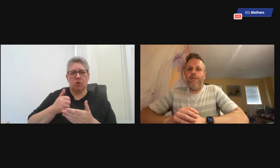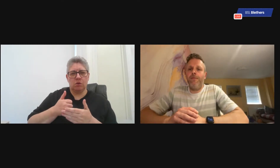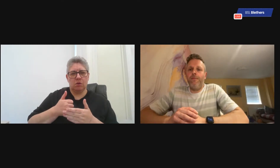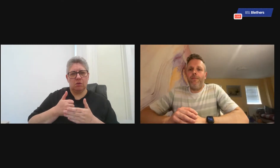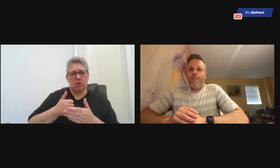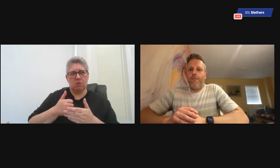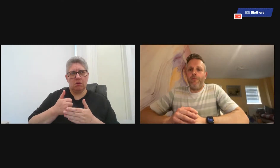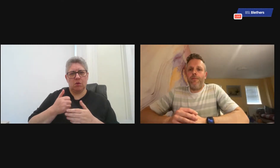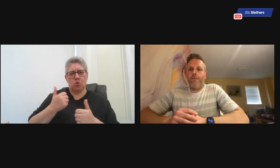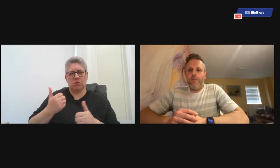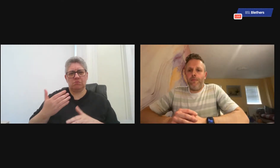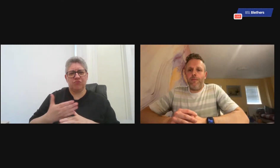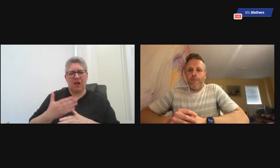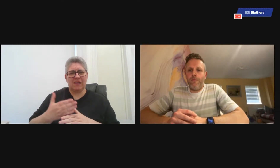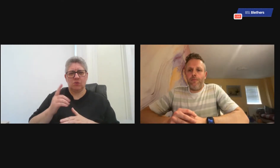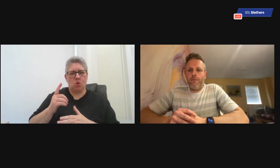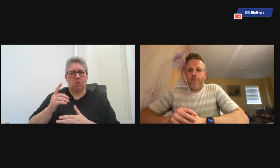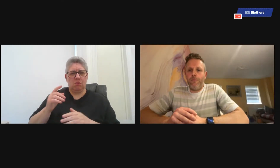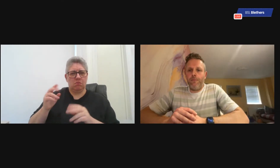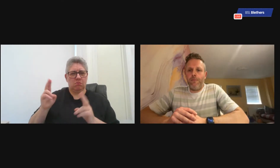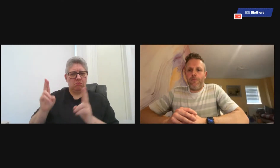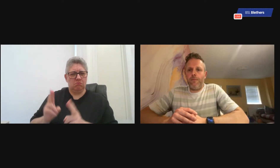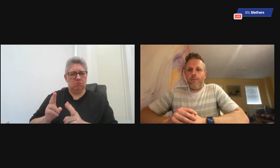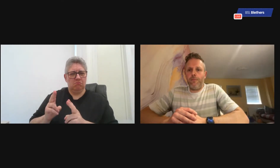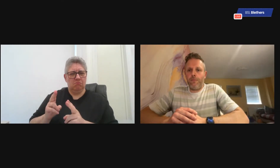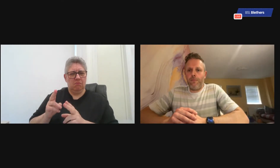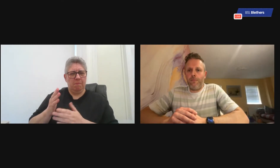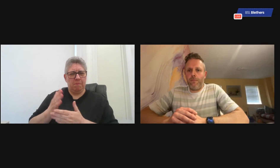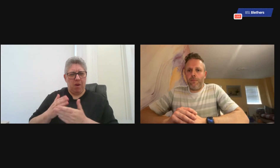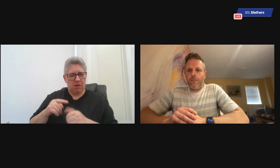charity, and that's been useful. It's more flexible.